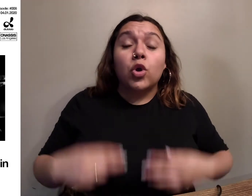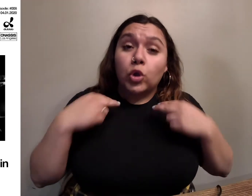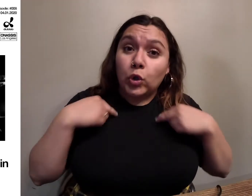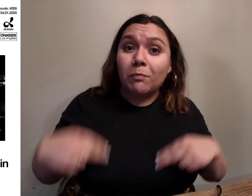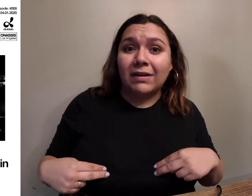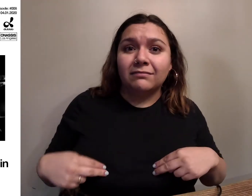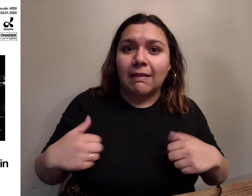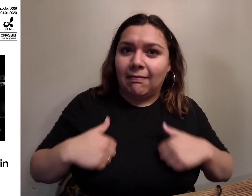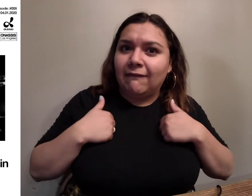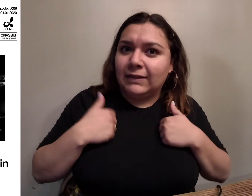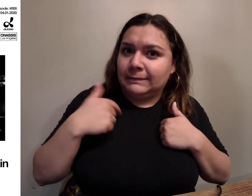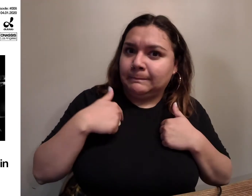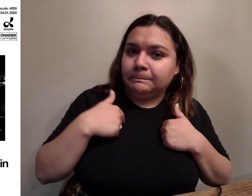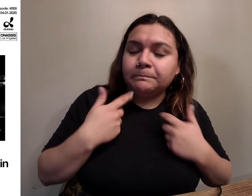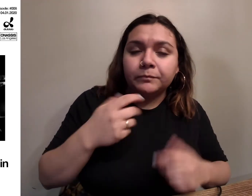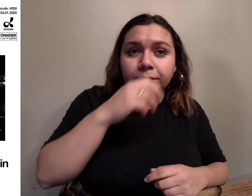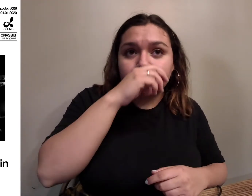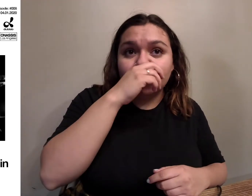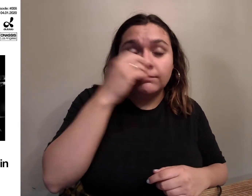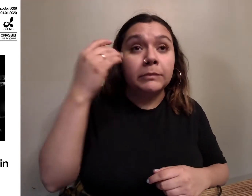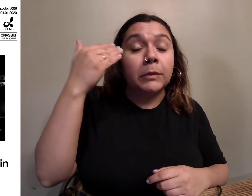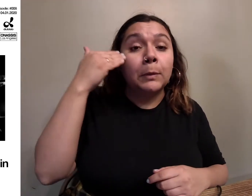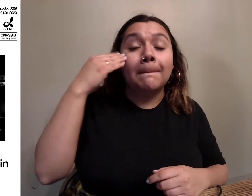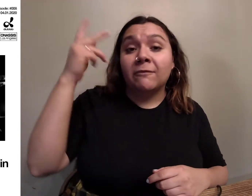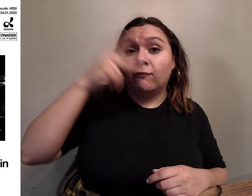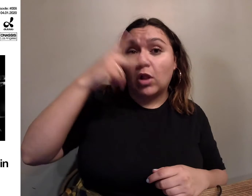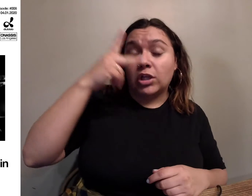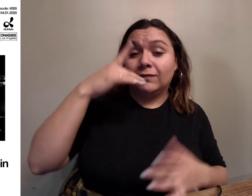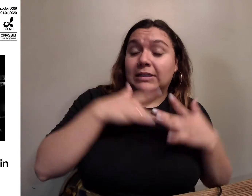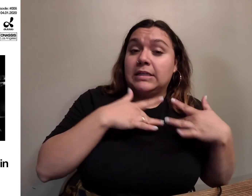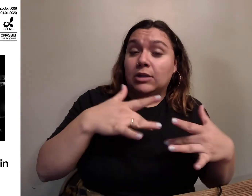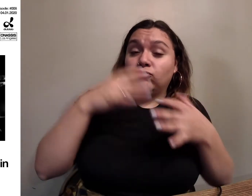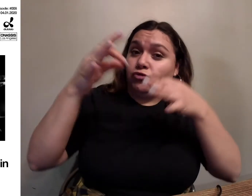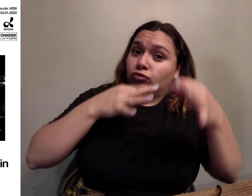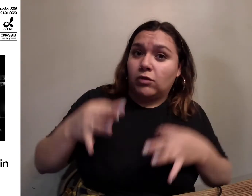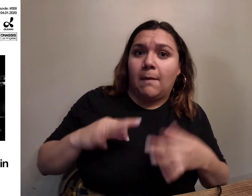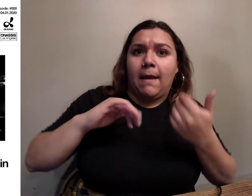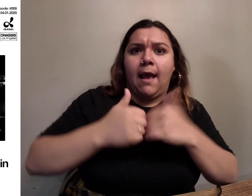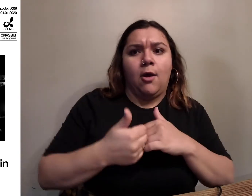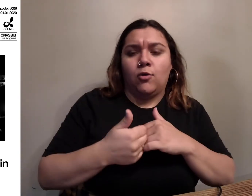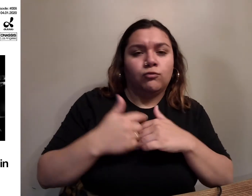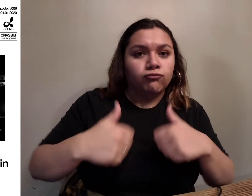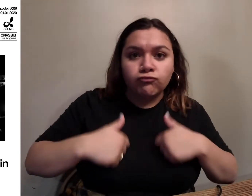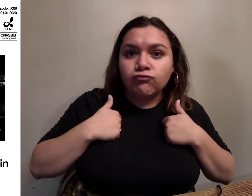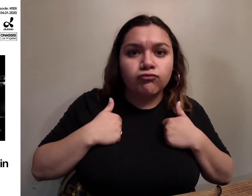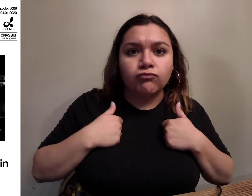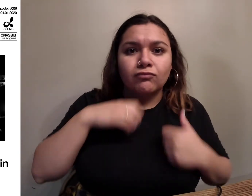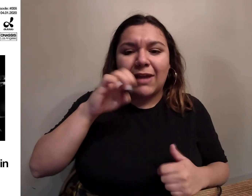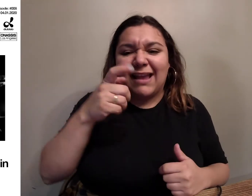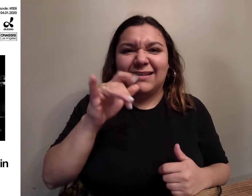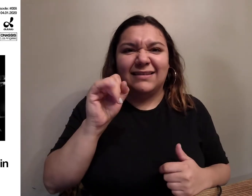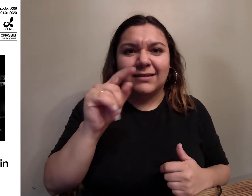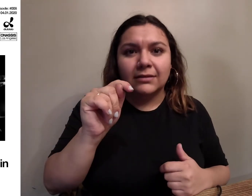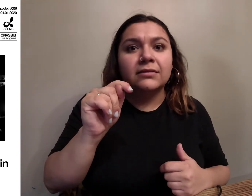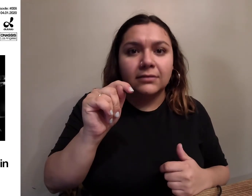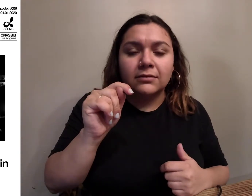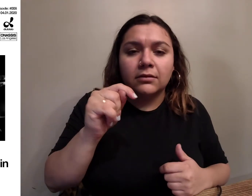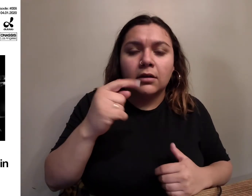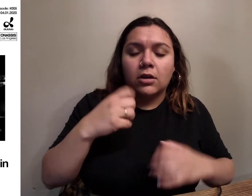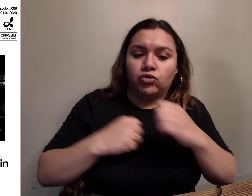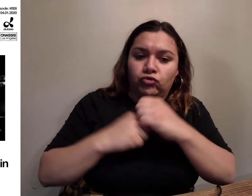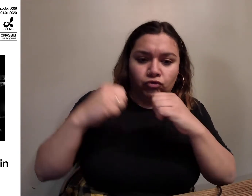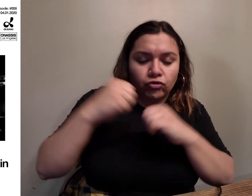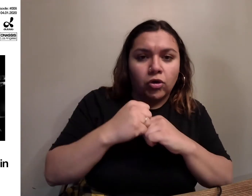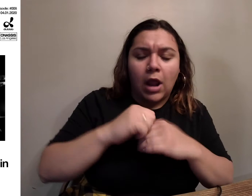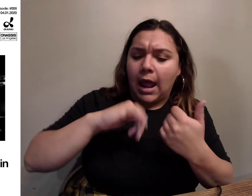existence, and so the task of philosophy is describing structures of existence and the way the world shows up